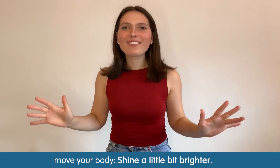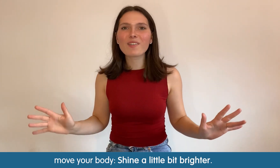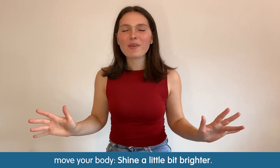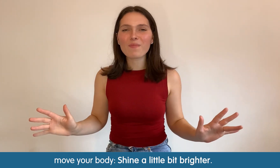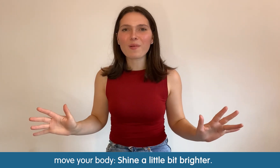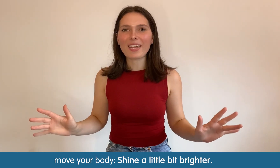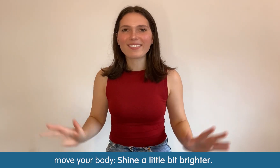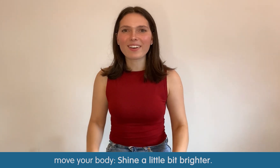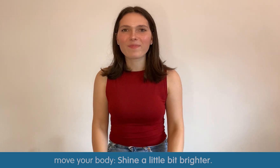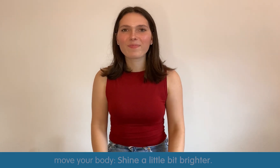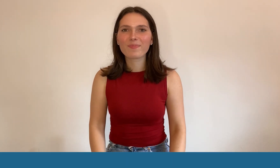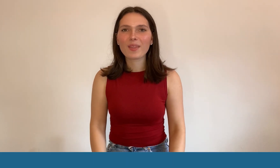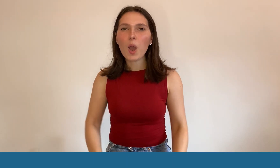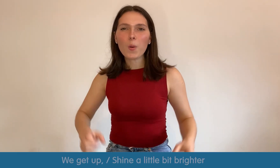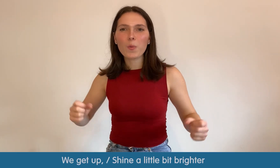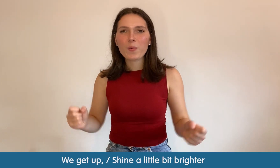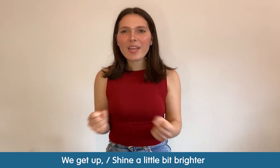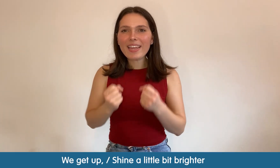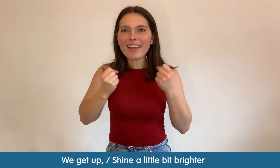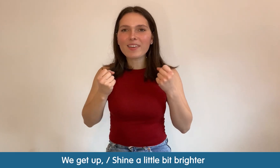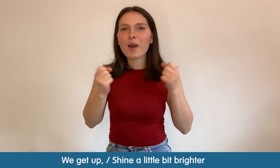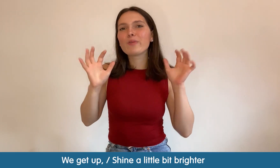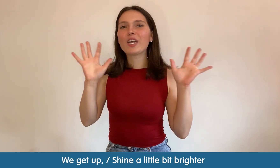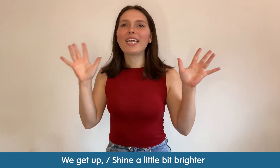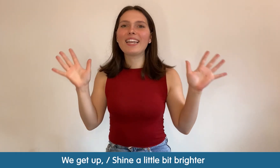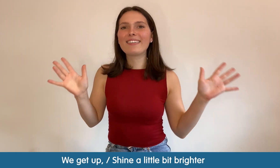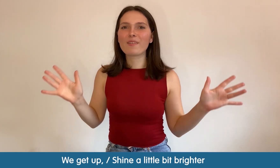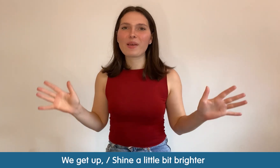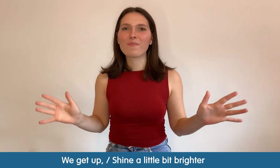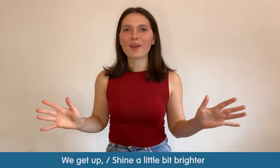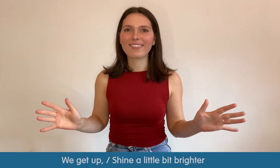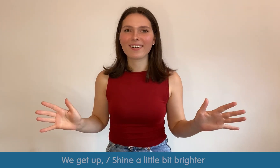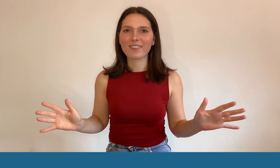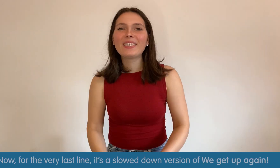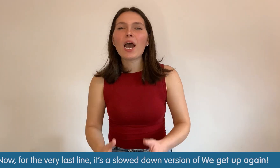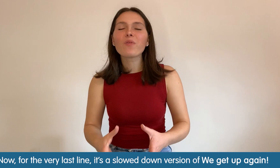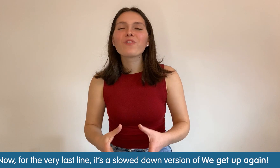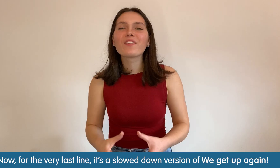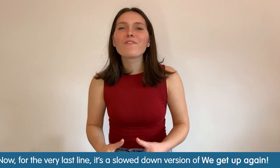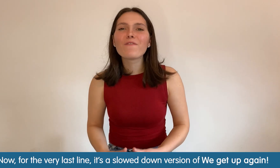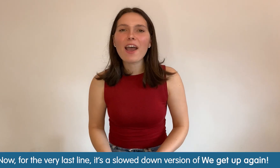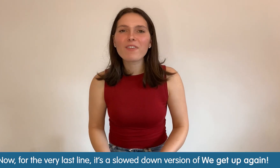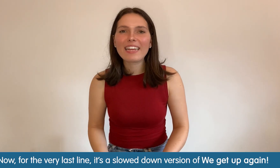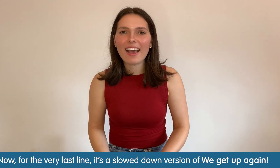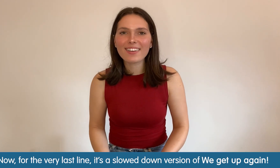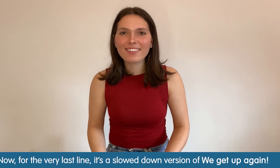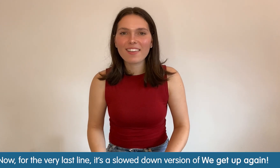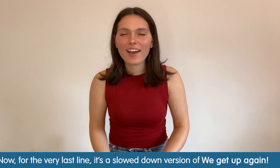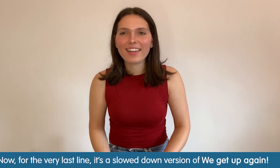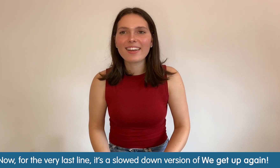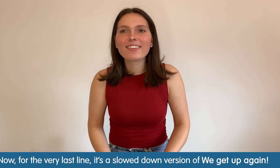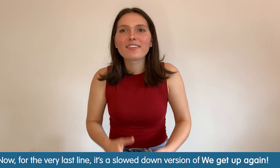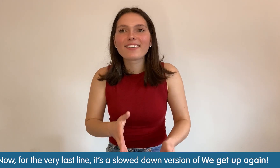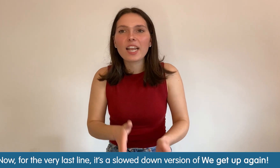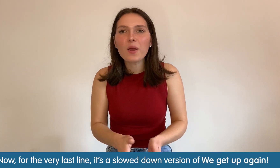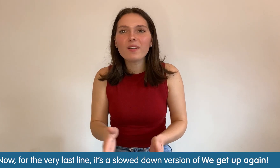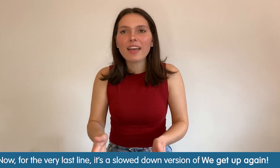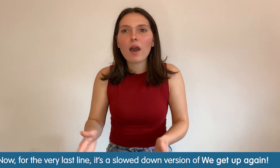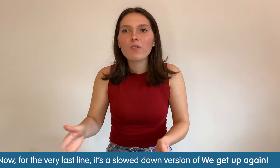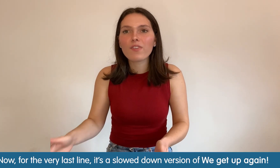bit brighter. We get up, shine a little bit brighter. Now for the very last line is a slowed down